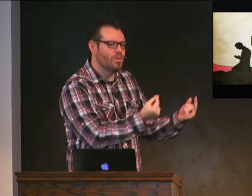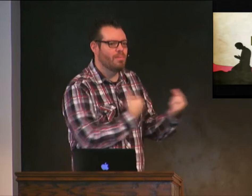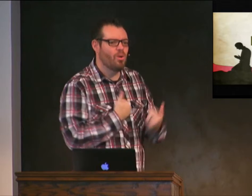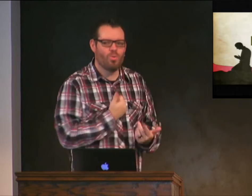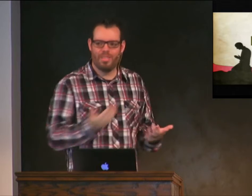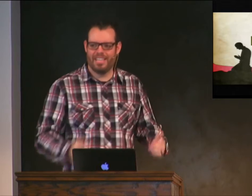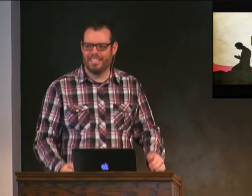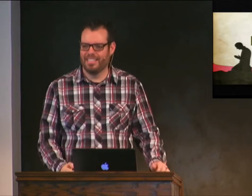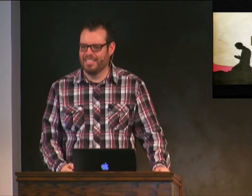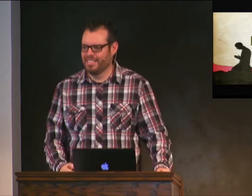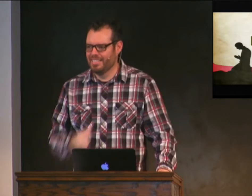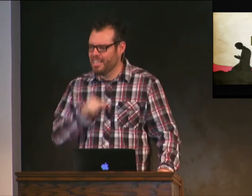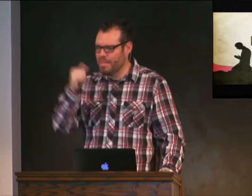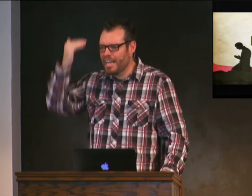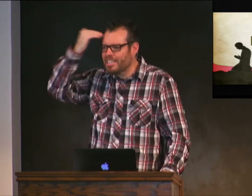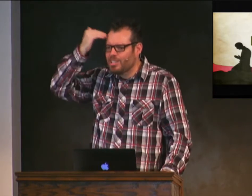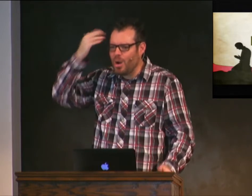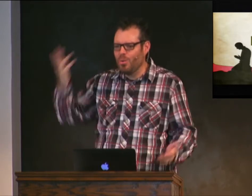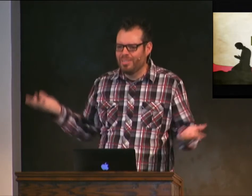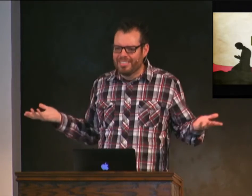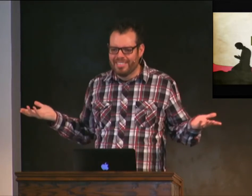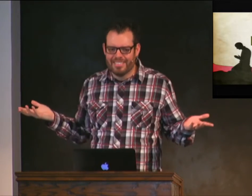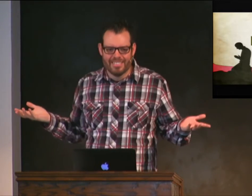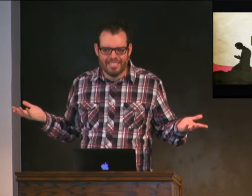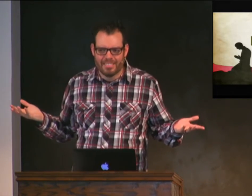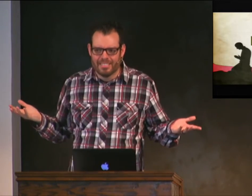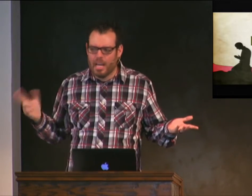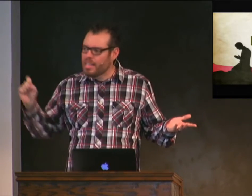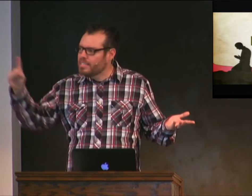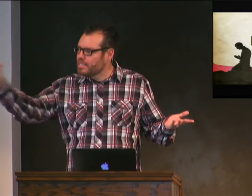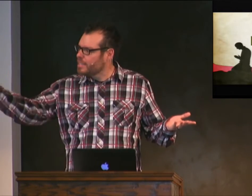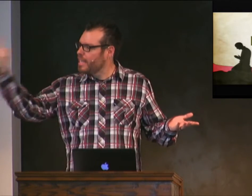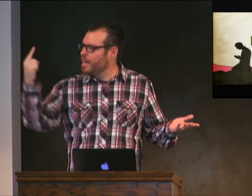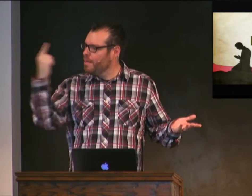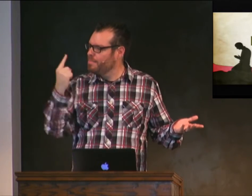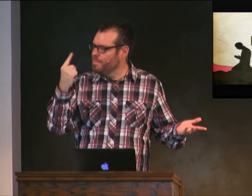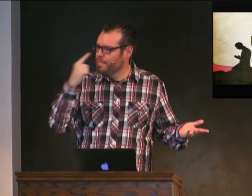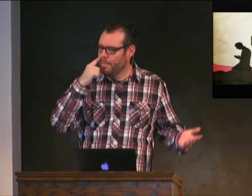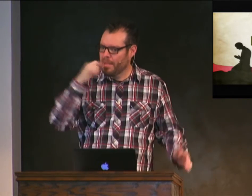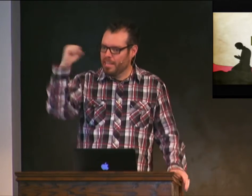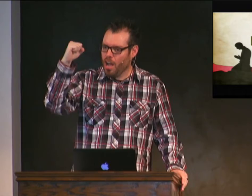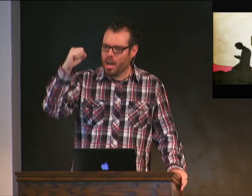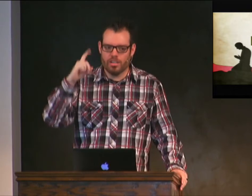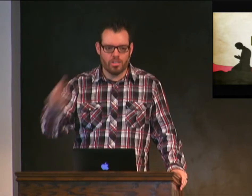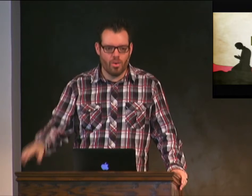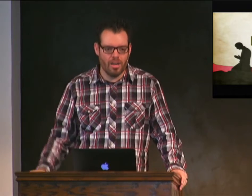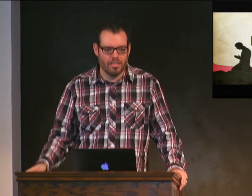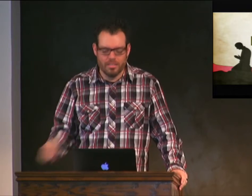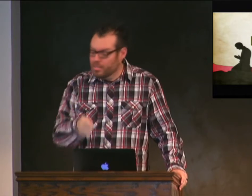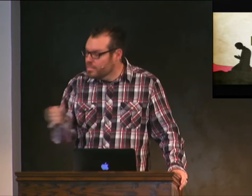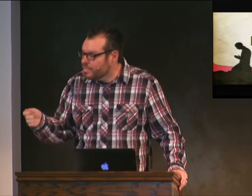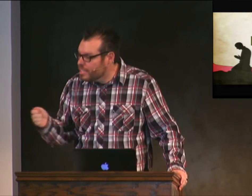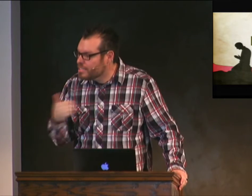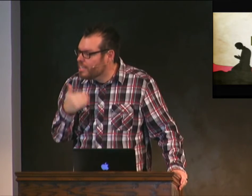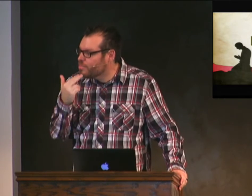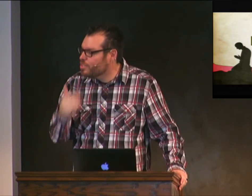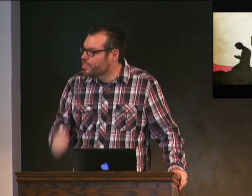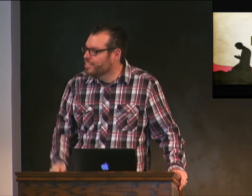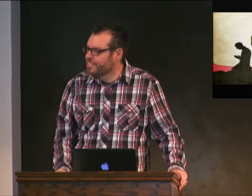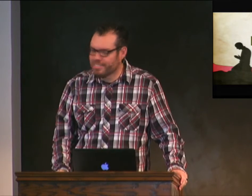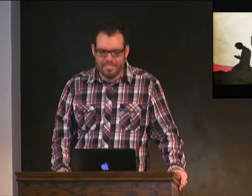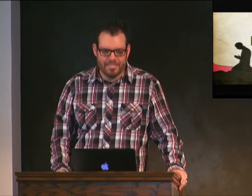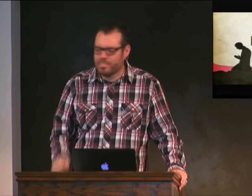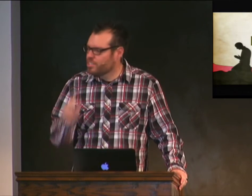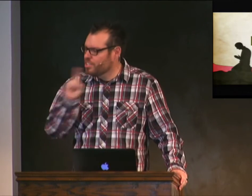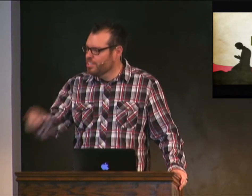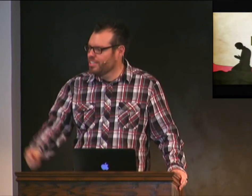in my house doing my own thing. I'm not going to know. Unless they come and knock on the door. Yes, you have some